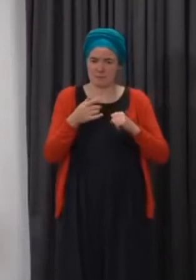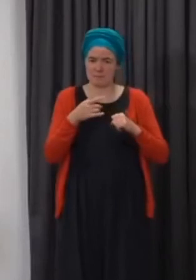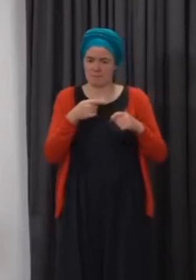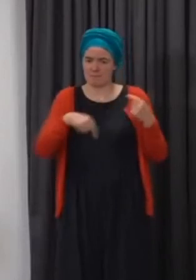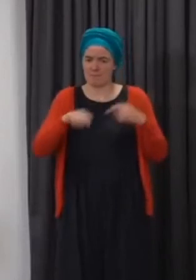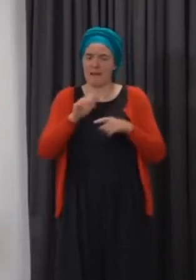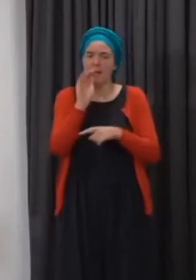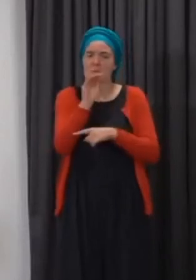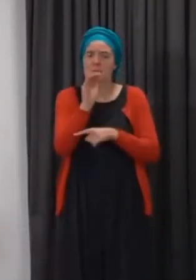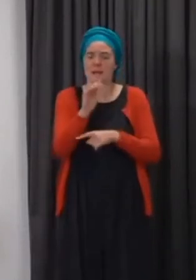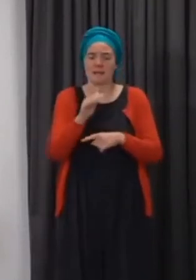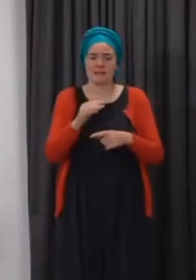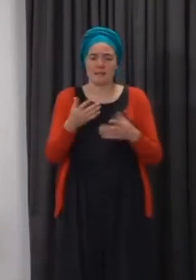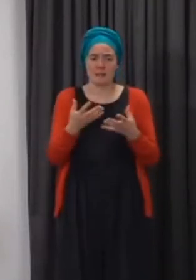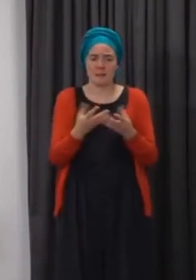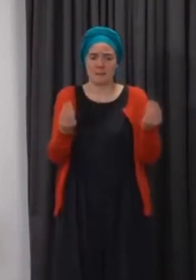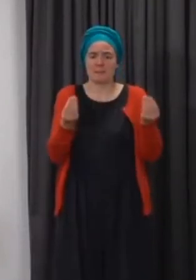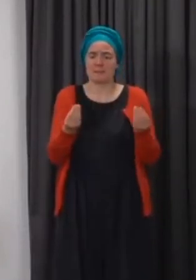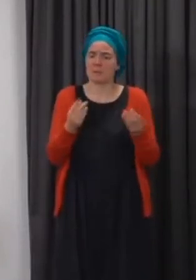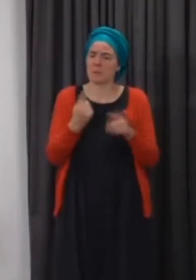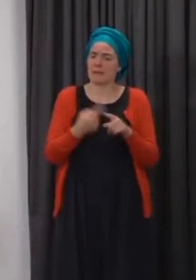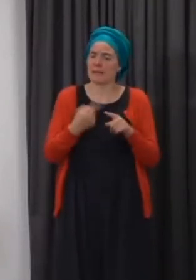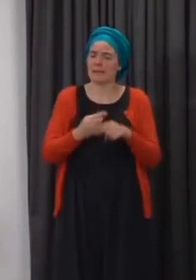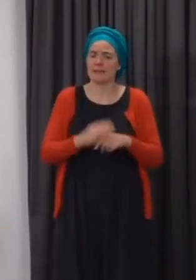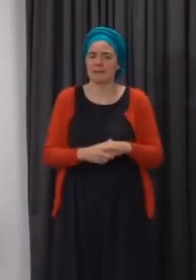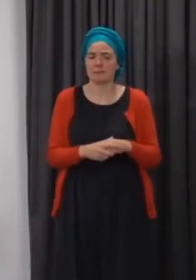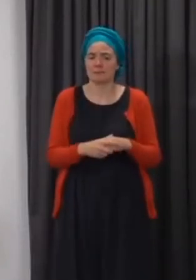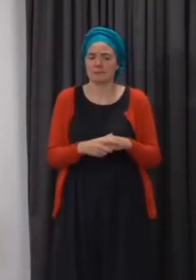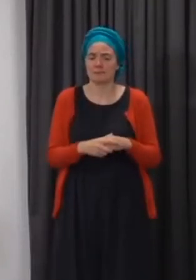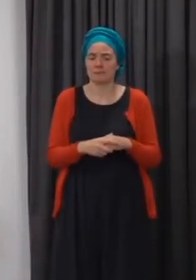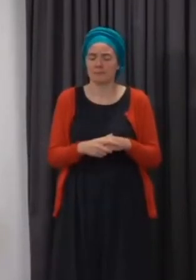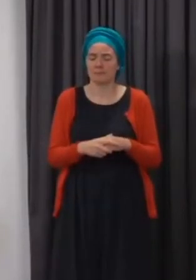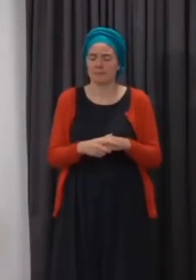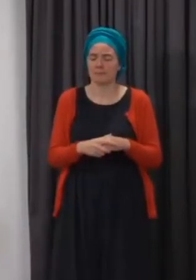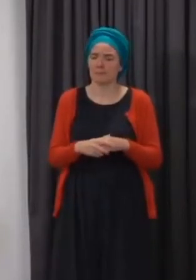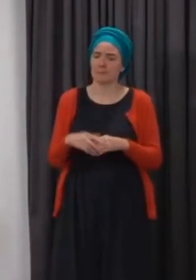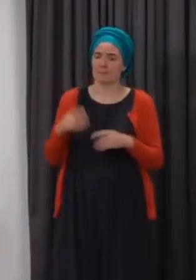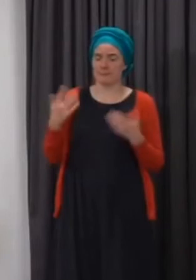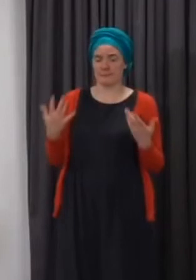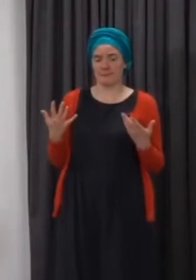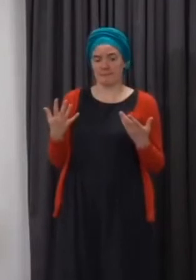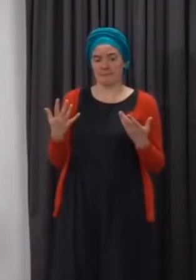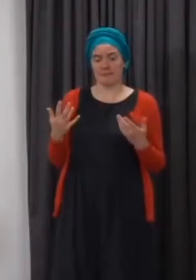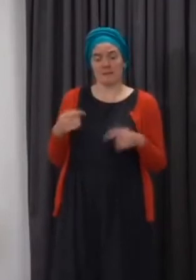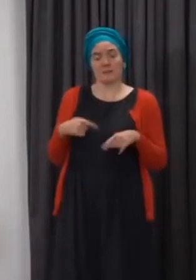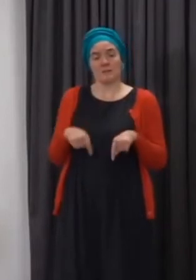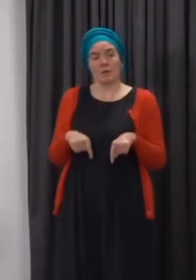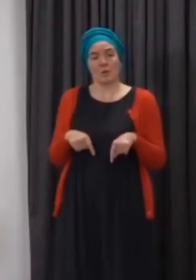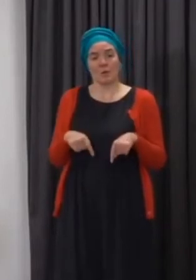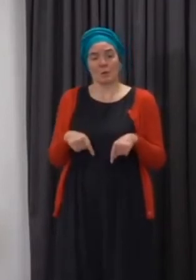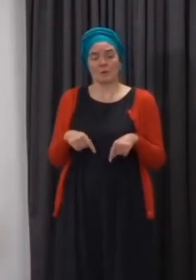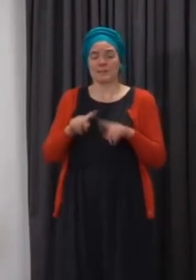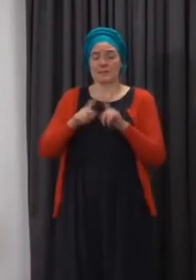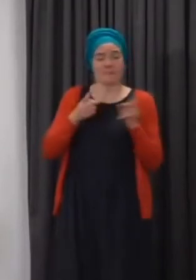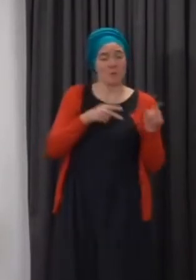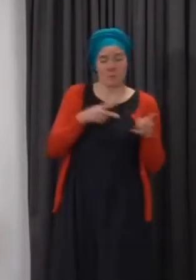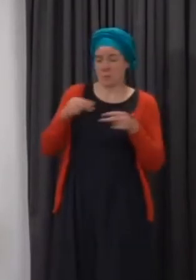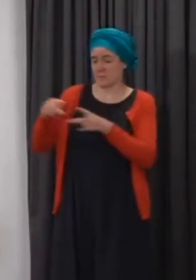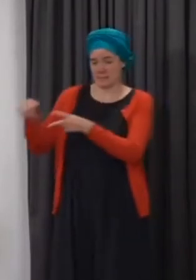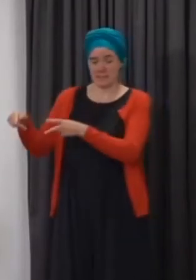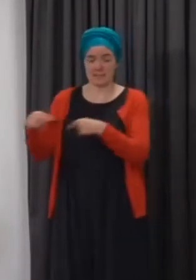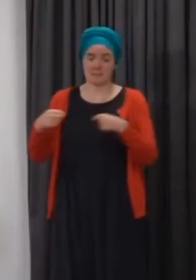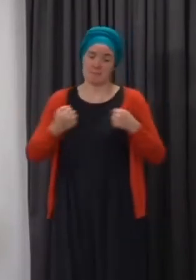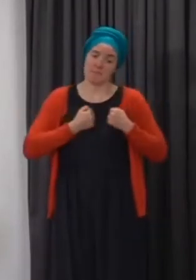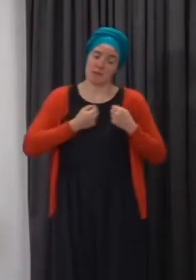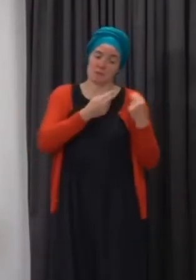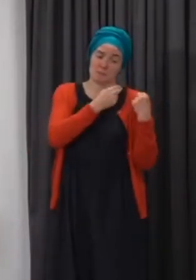ongoing discussion across the four nations about these approaches. My responsibility is for the NHS response in Wales and the way in